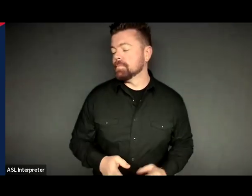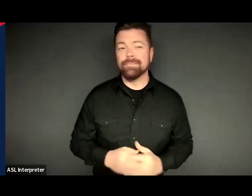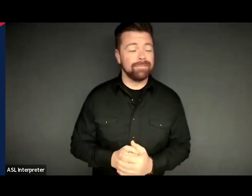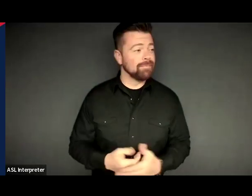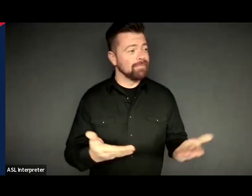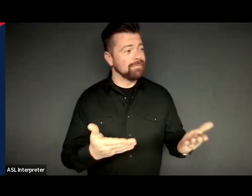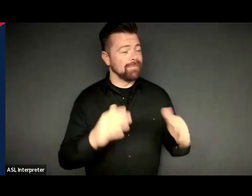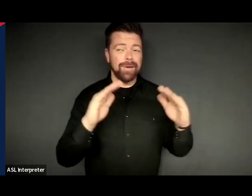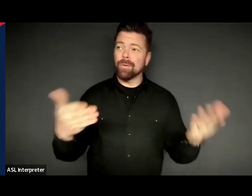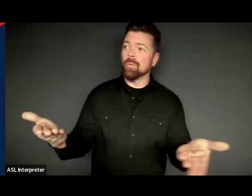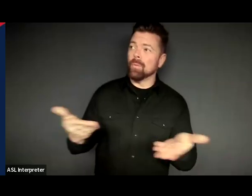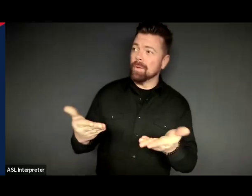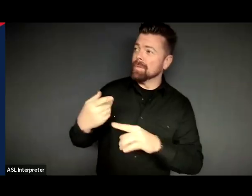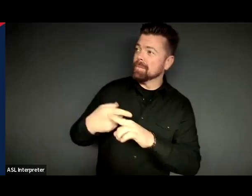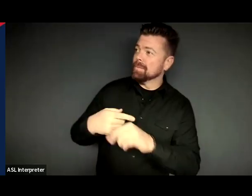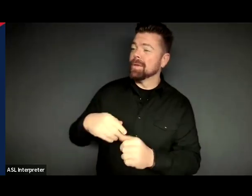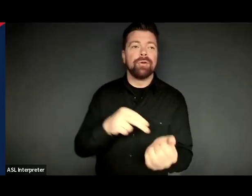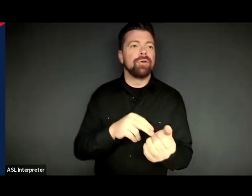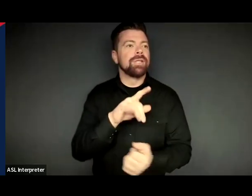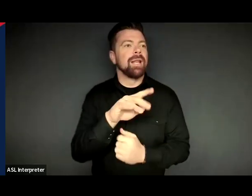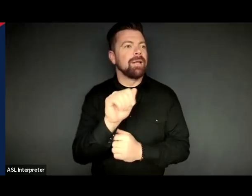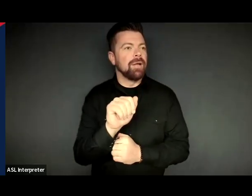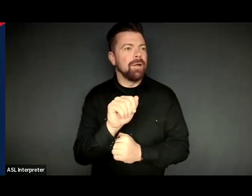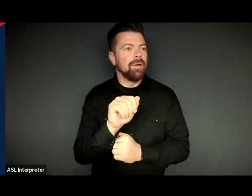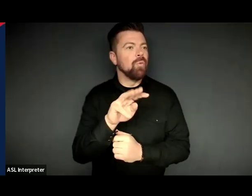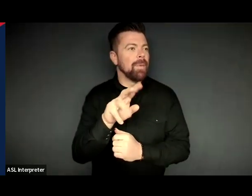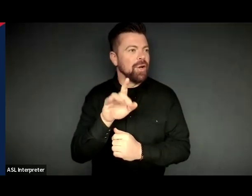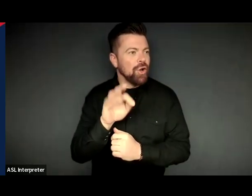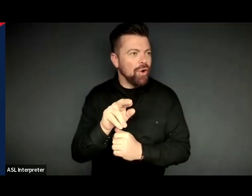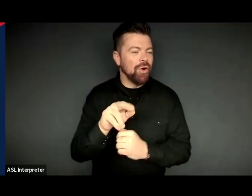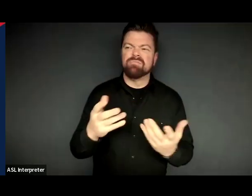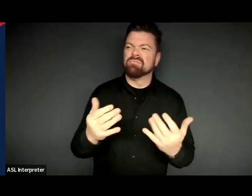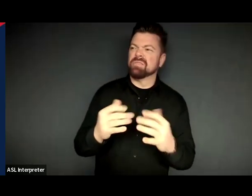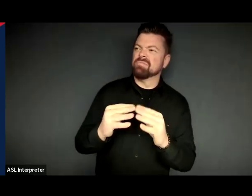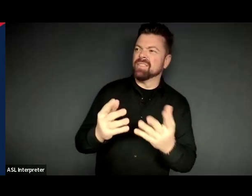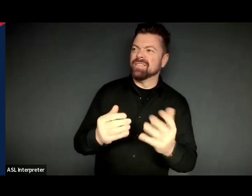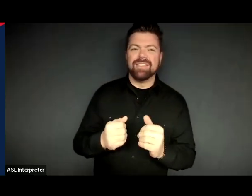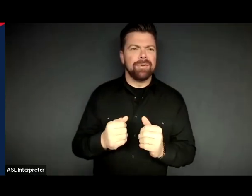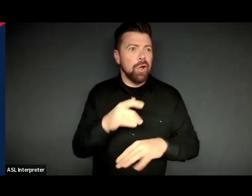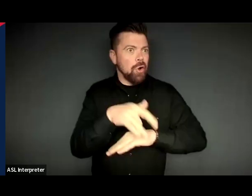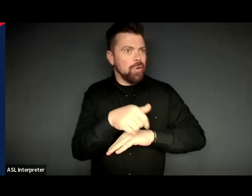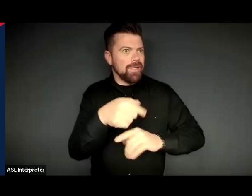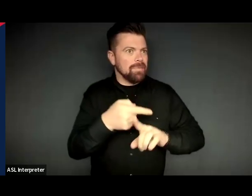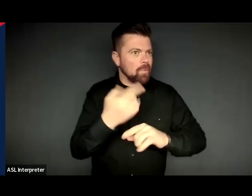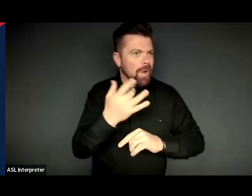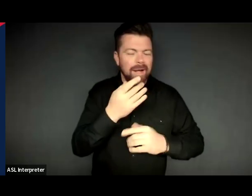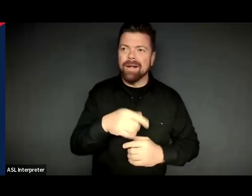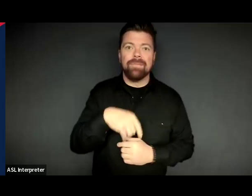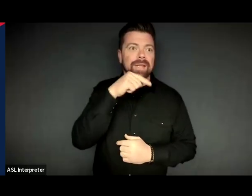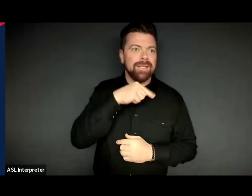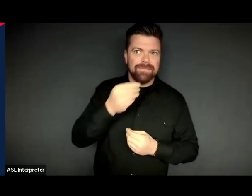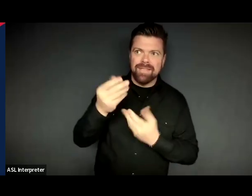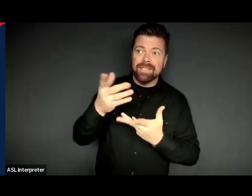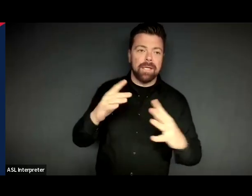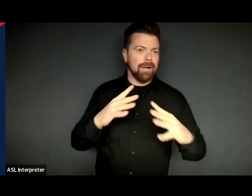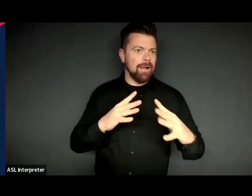Hello, and welcome to the monthly Nurse Linda webinar. We're a little bit early this month because of the Thanksgiving holiday, so I'm happy you could join us